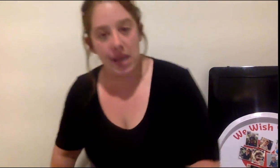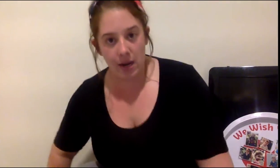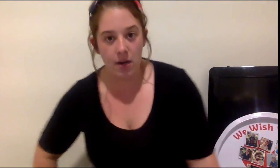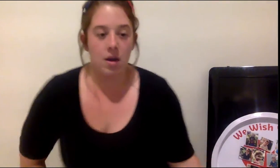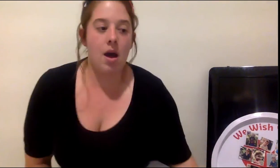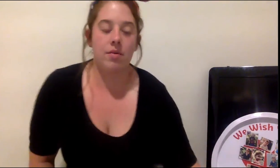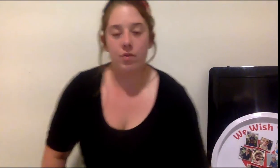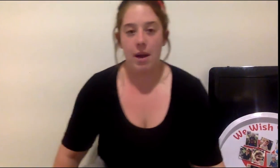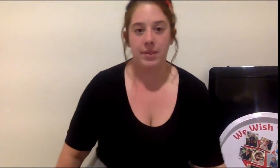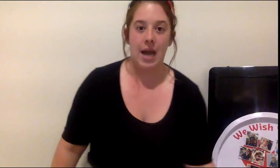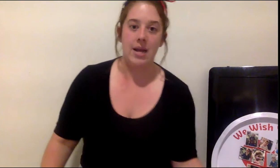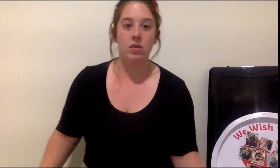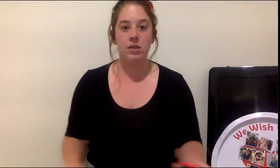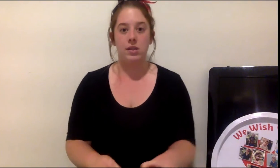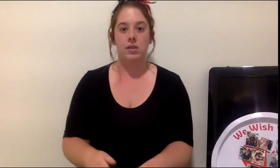speaking of reptiles,